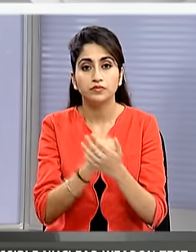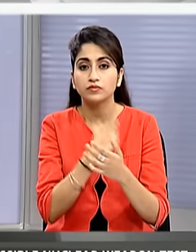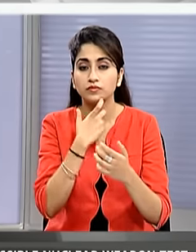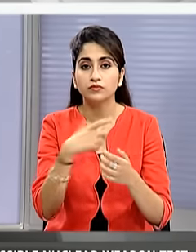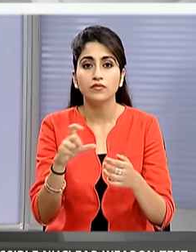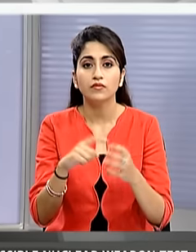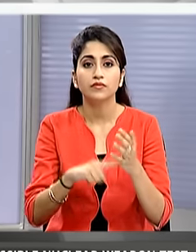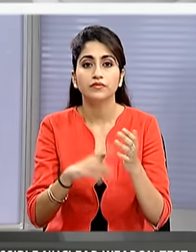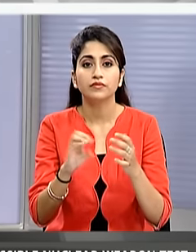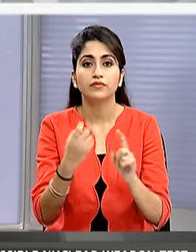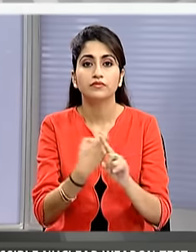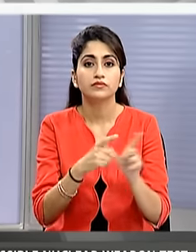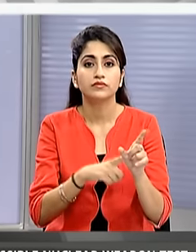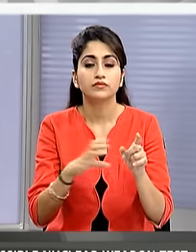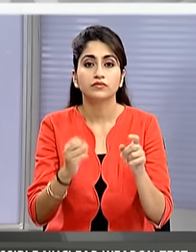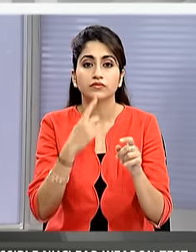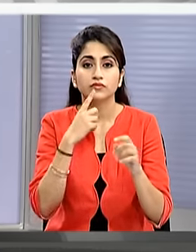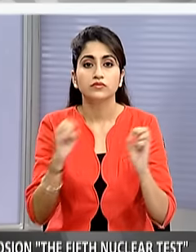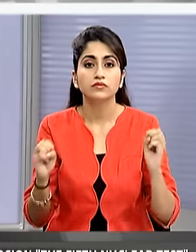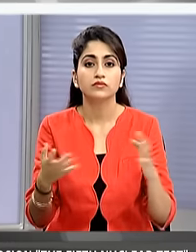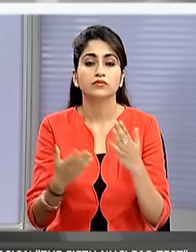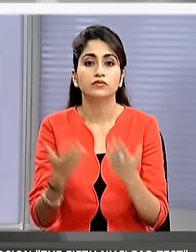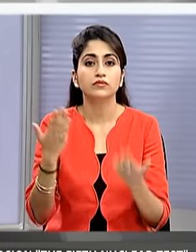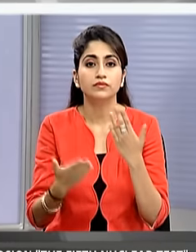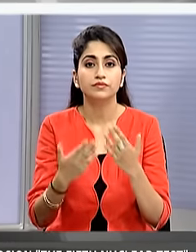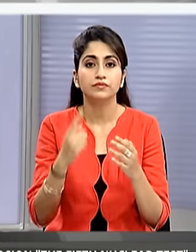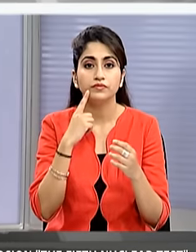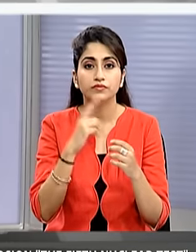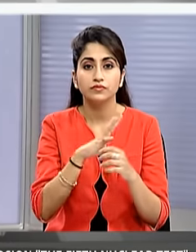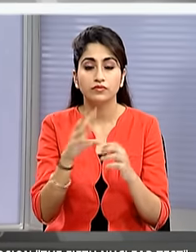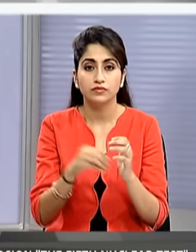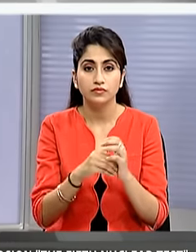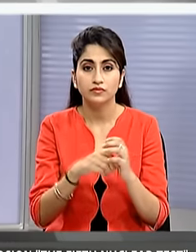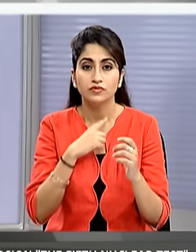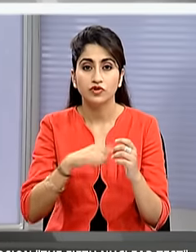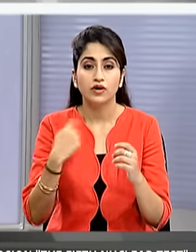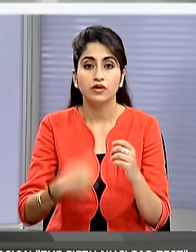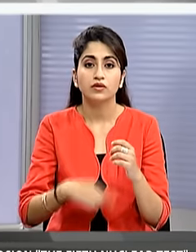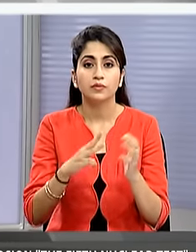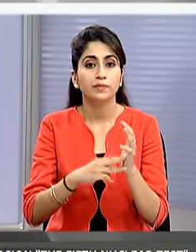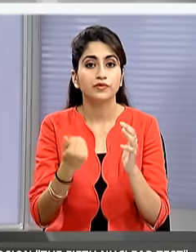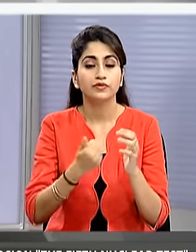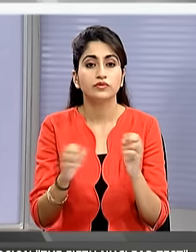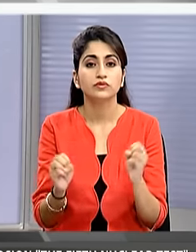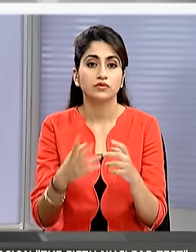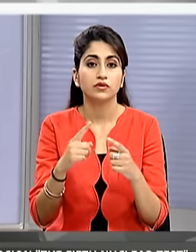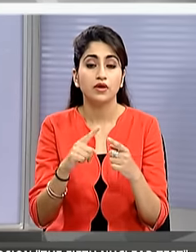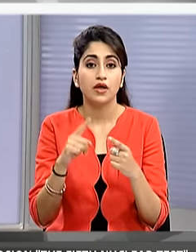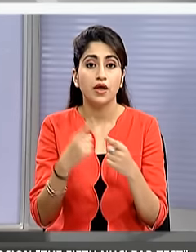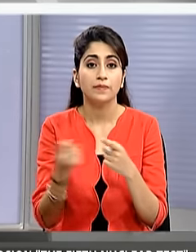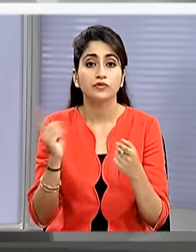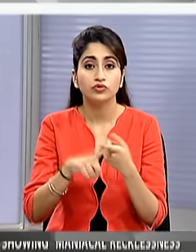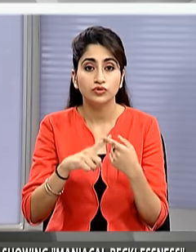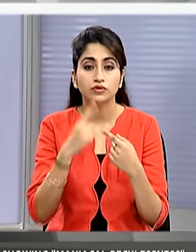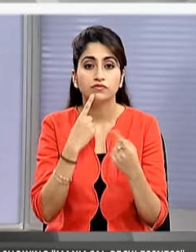and Tokyo also sent military jets to begin measuring for radiation. China's environment ministry began emergency